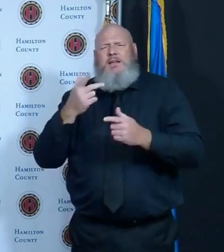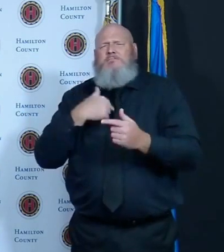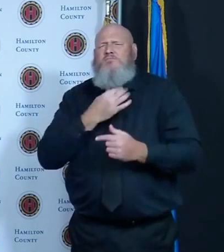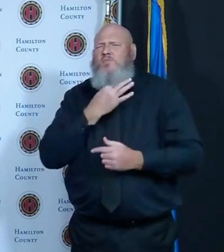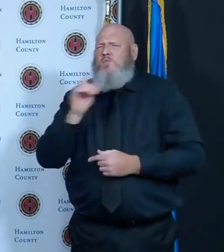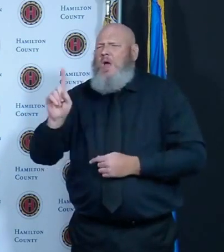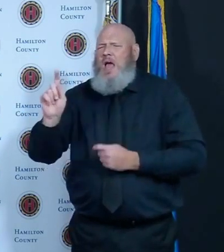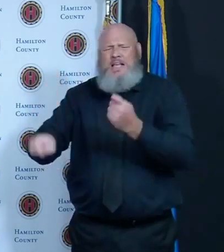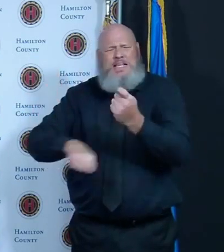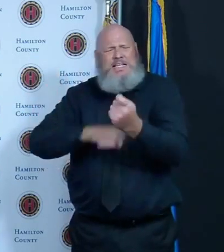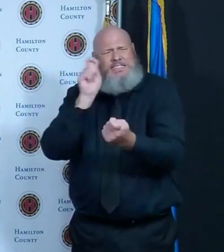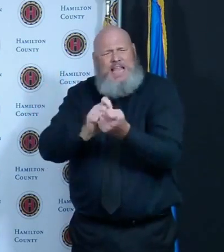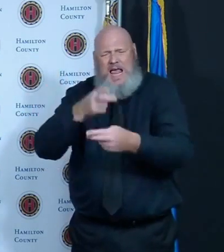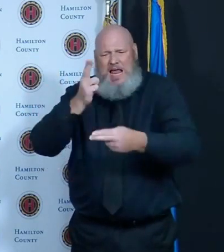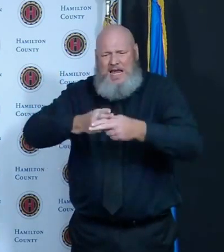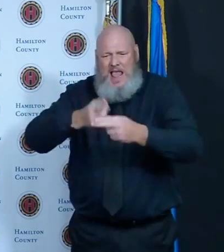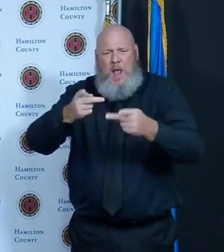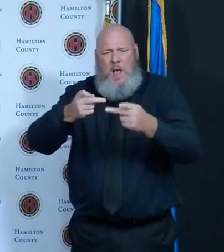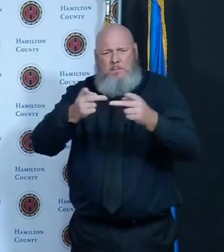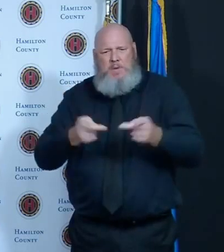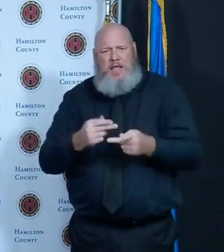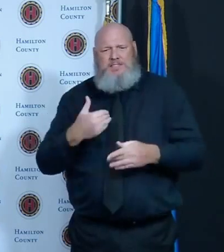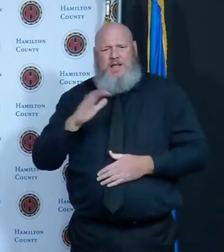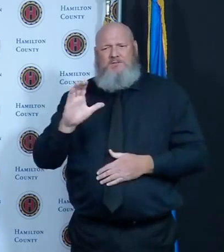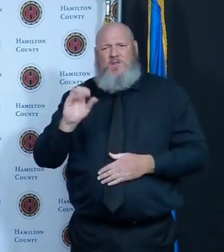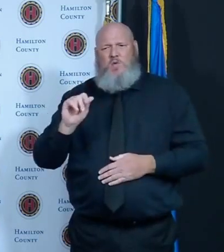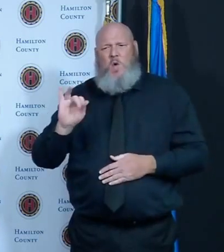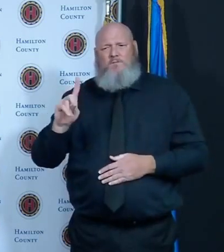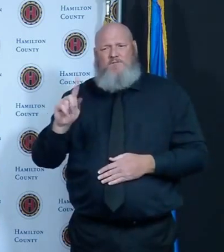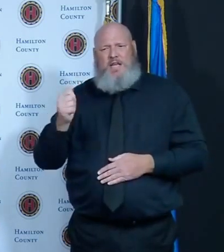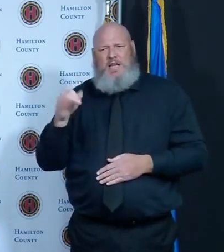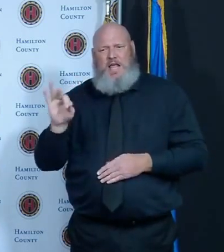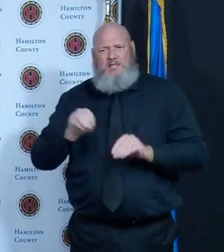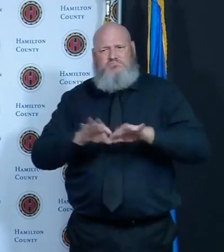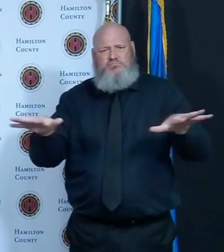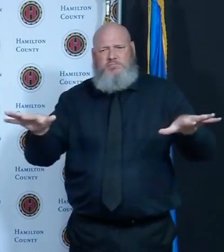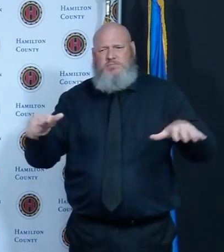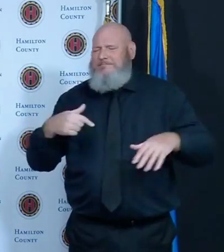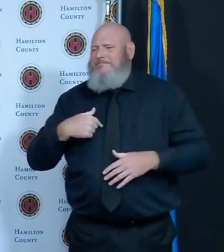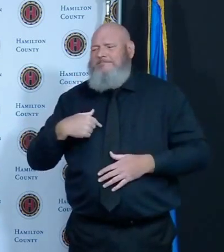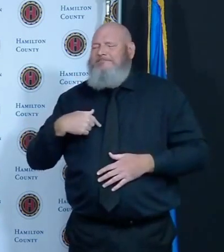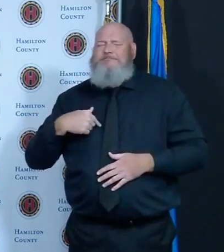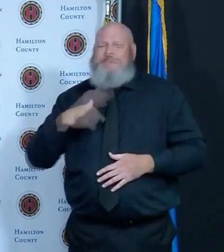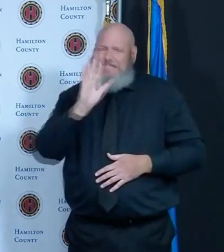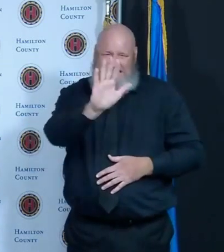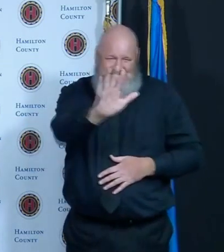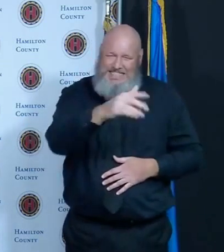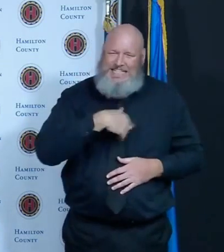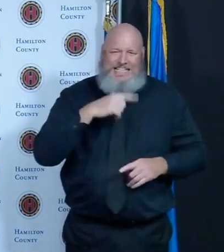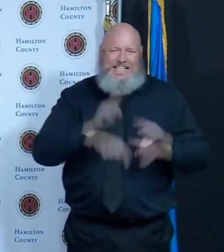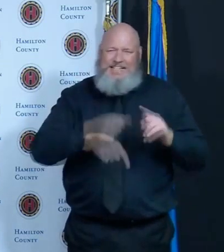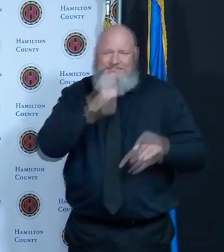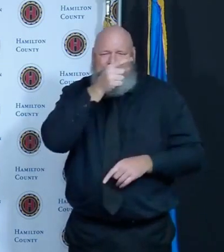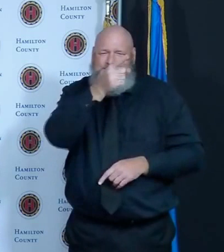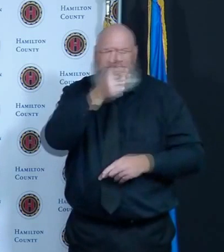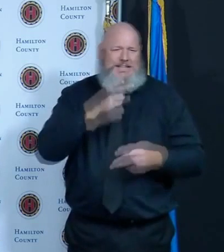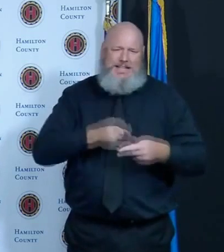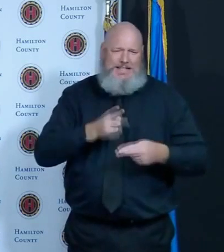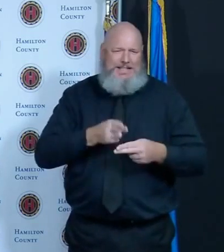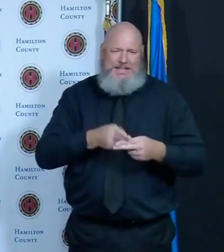I cannot, and I know we've talked about this before. There is some sensitivity around